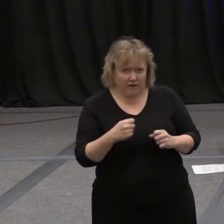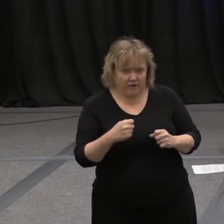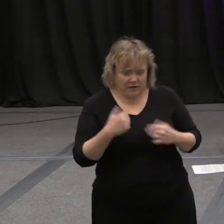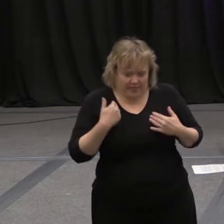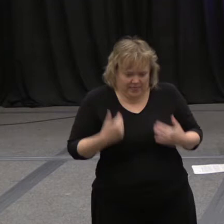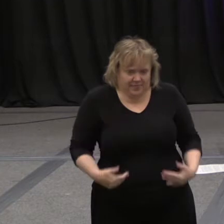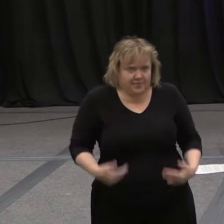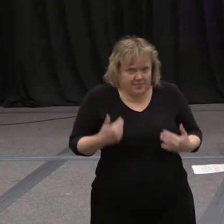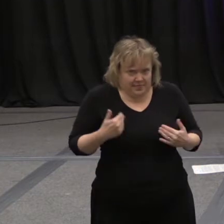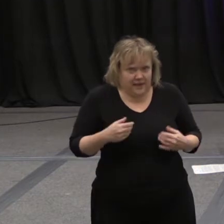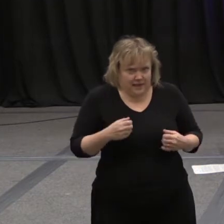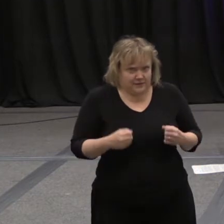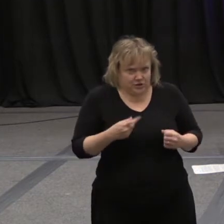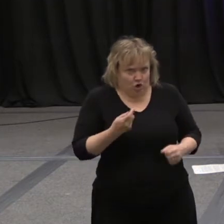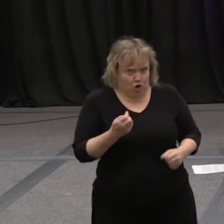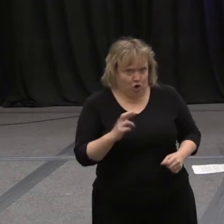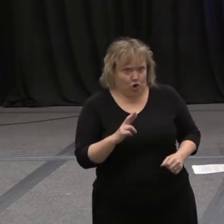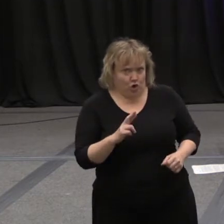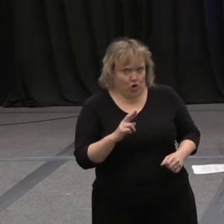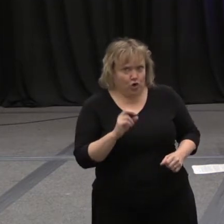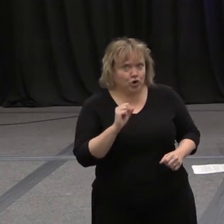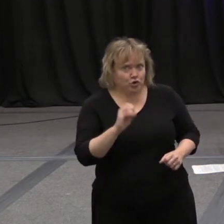situation. First marriage.